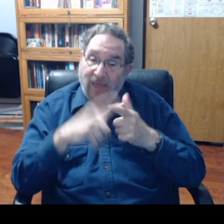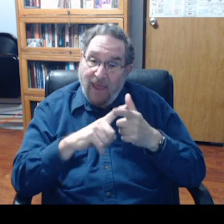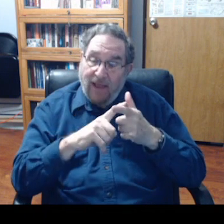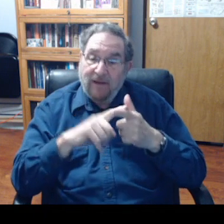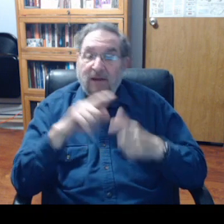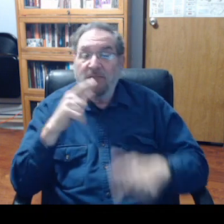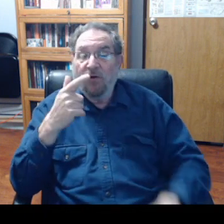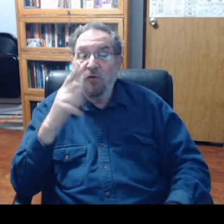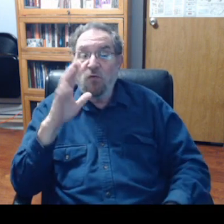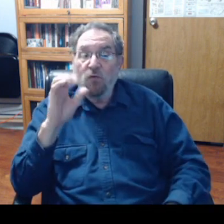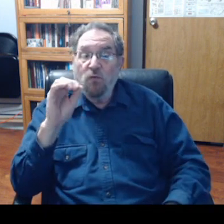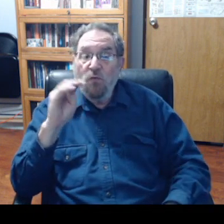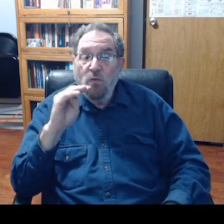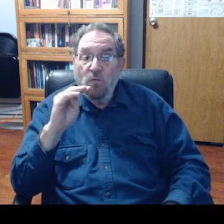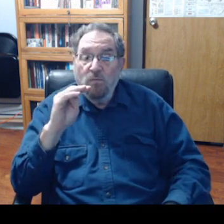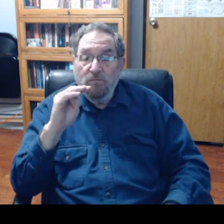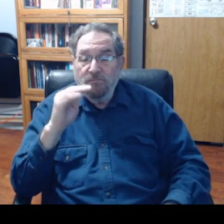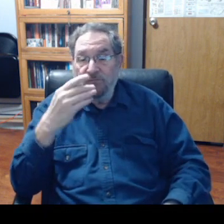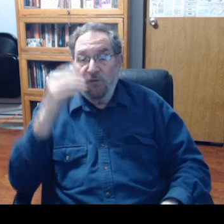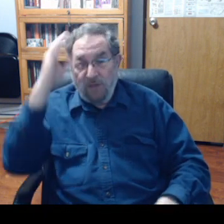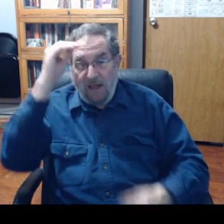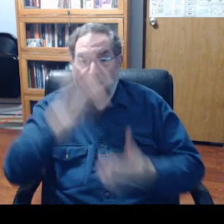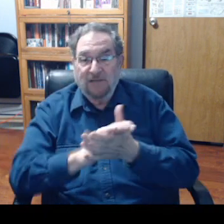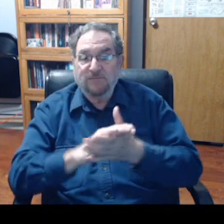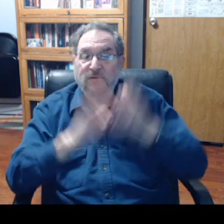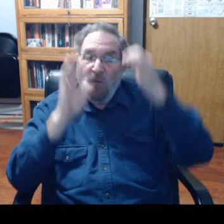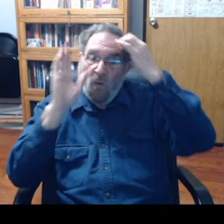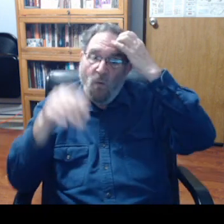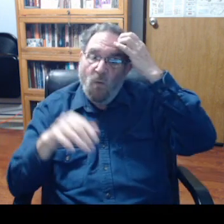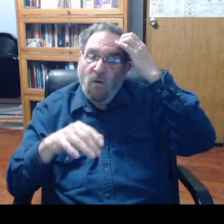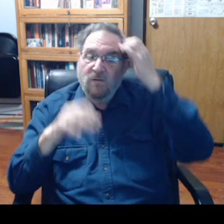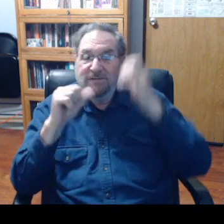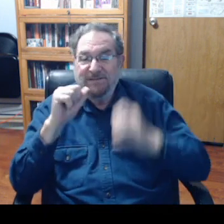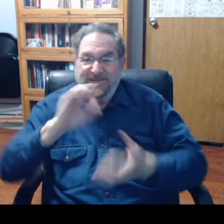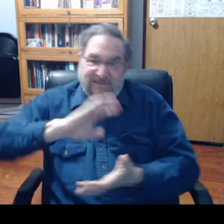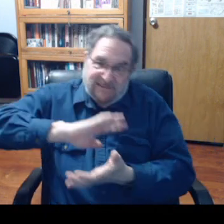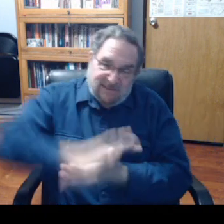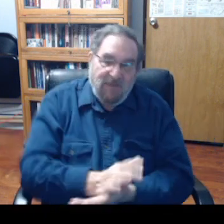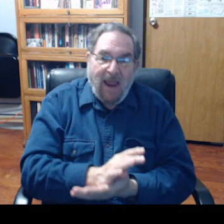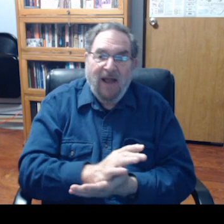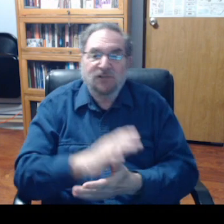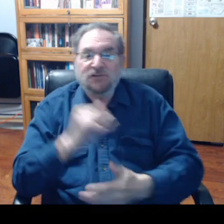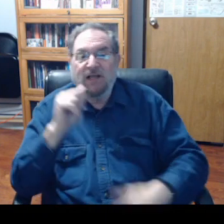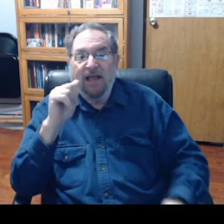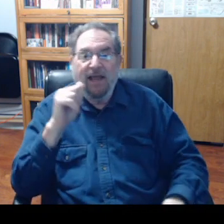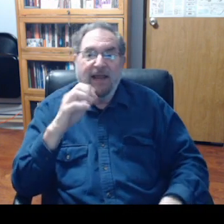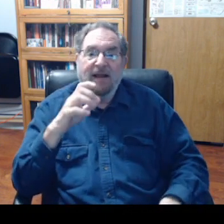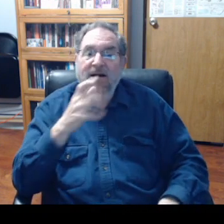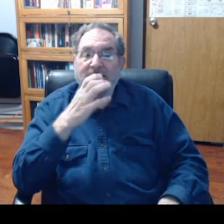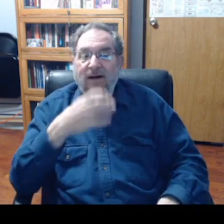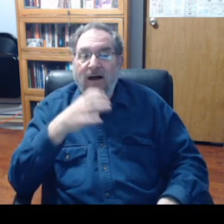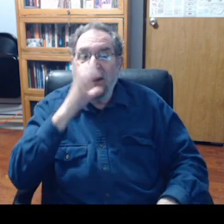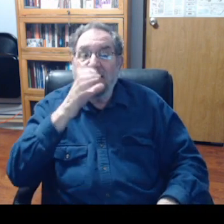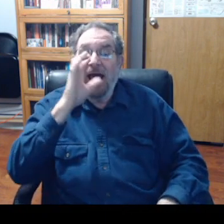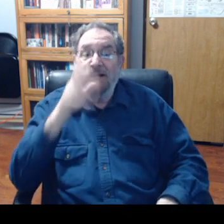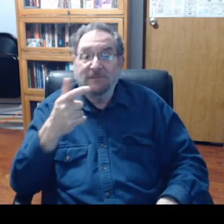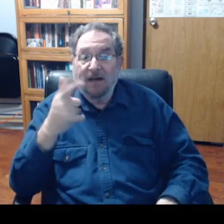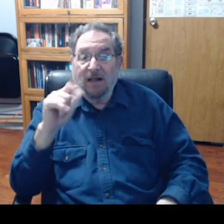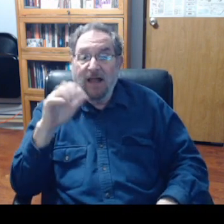And then the groom or the husband will smash